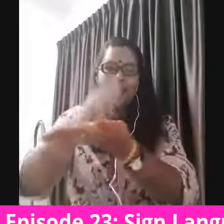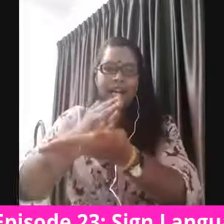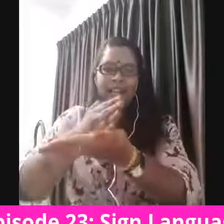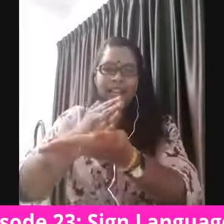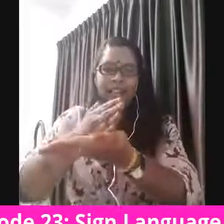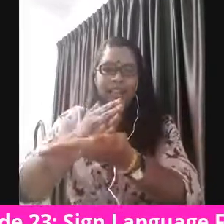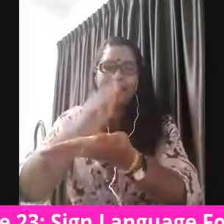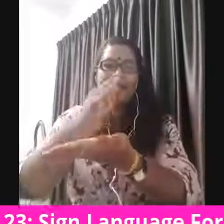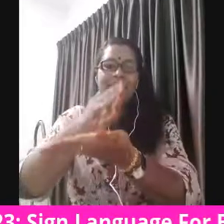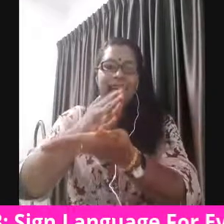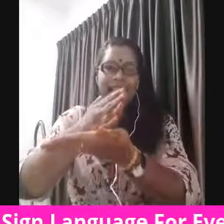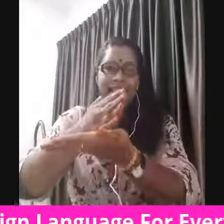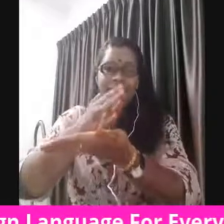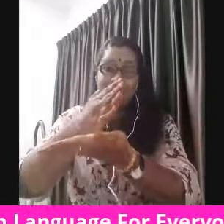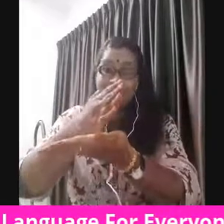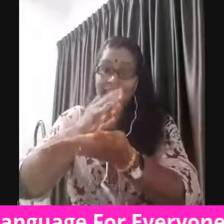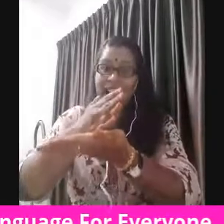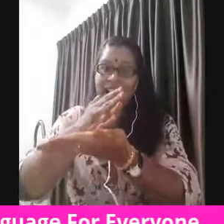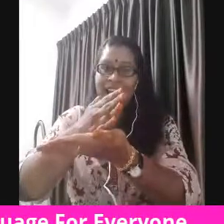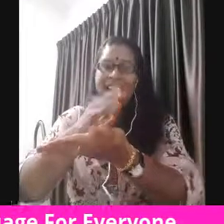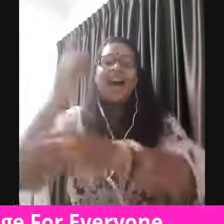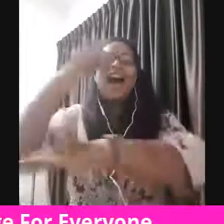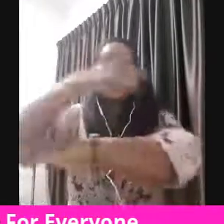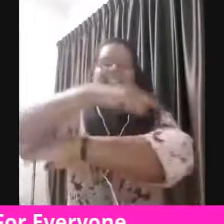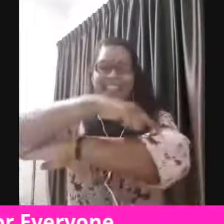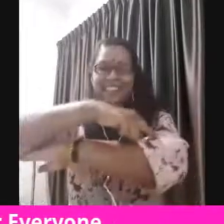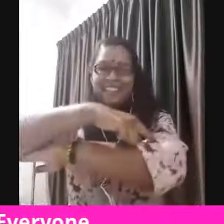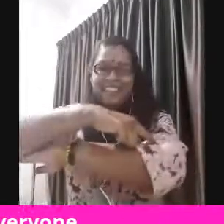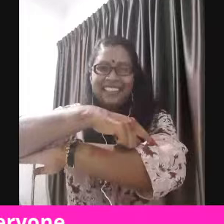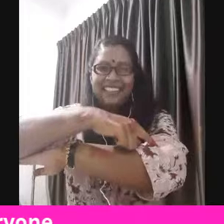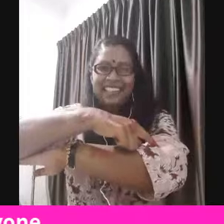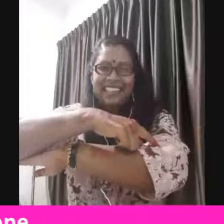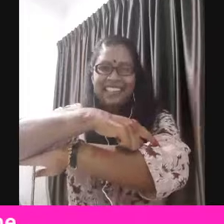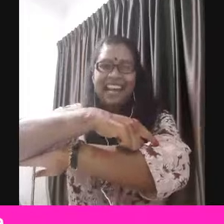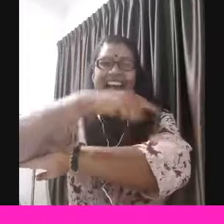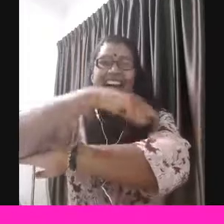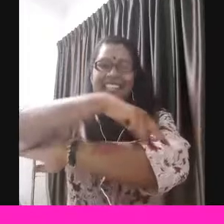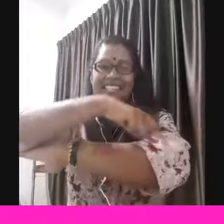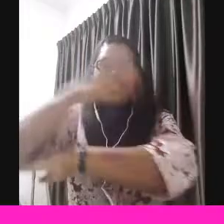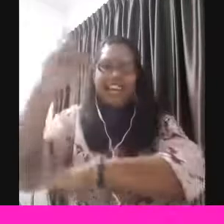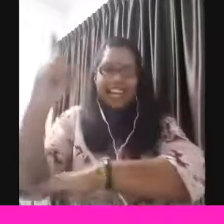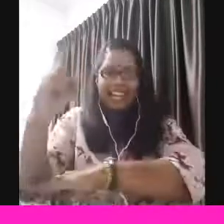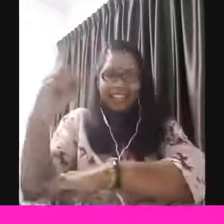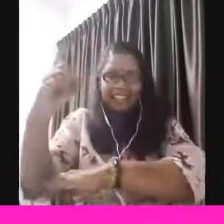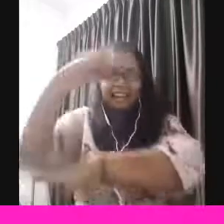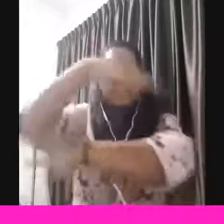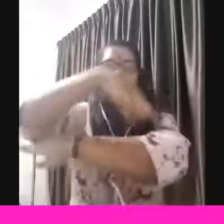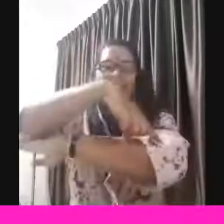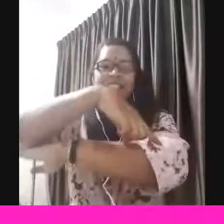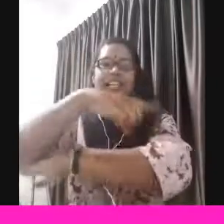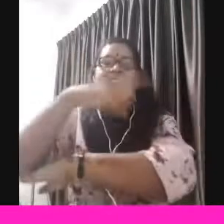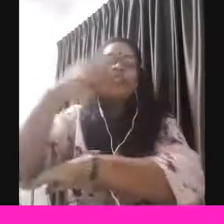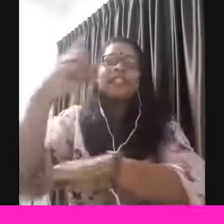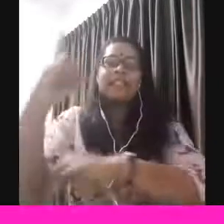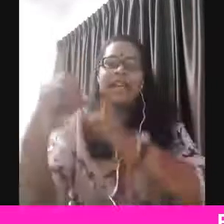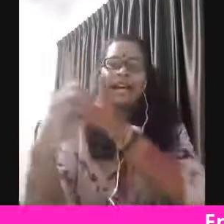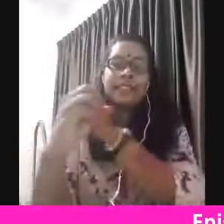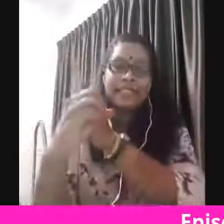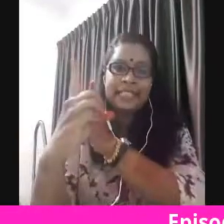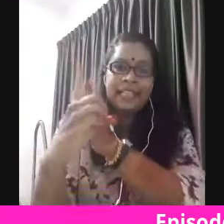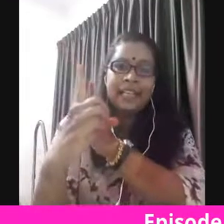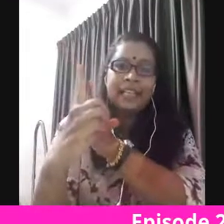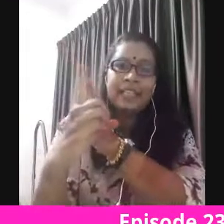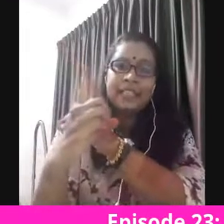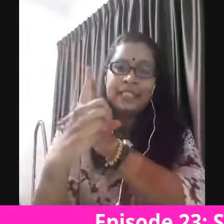Pagi. Tengah. This one is tengah. Hari. Tengah. Hari. This is